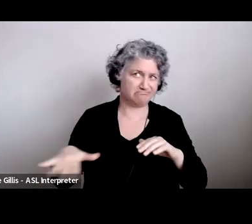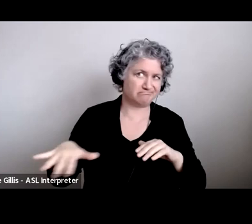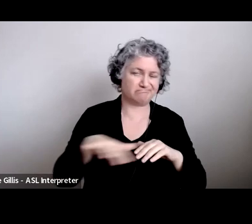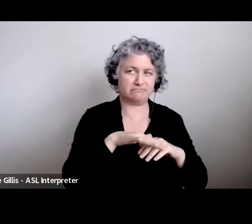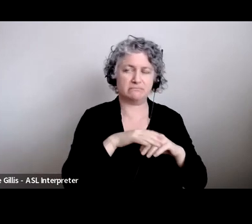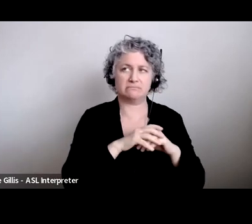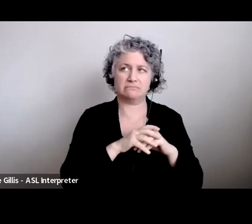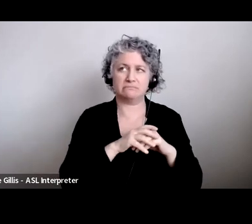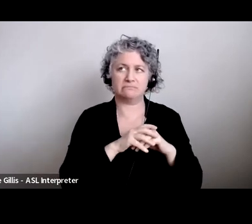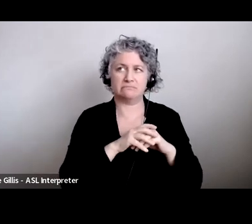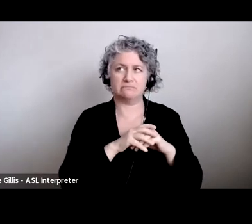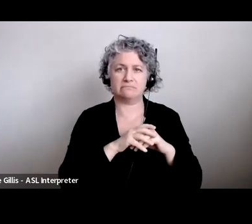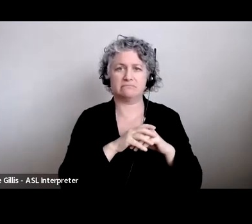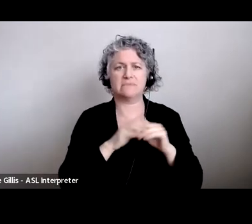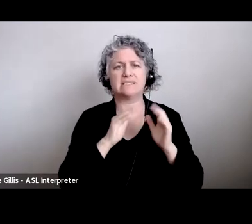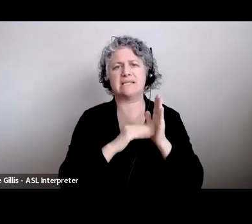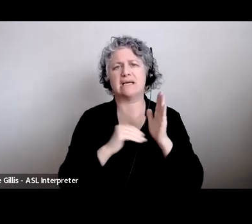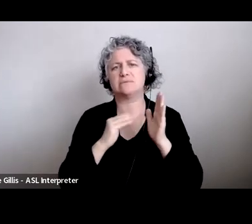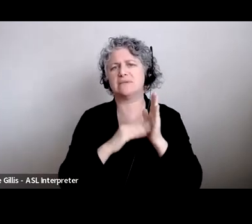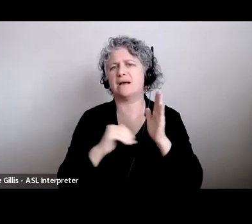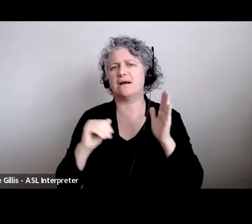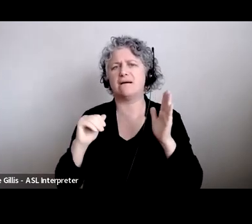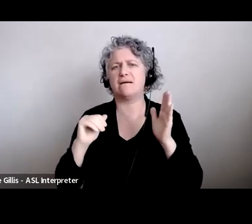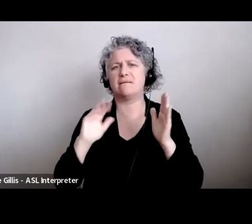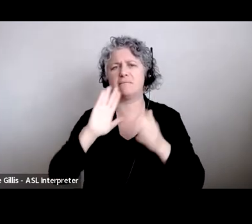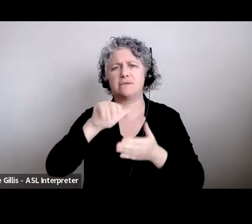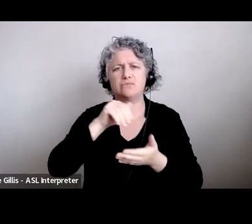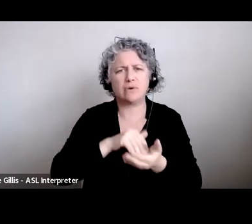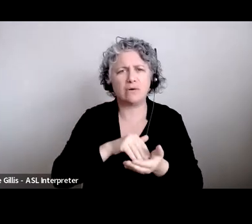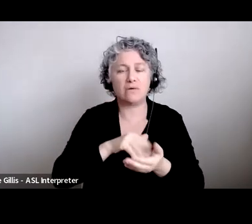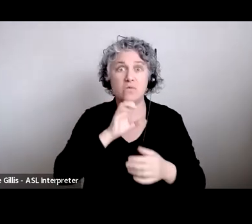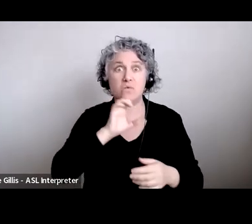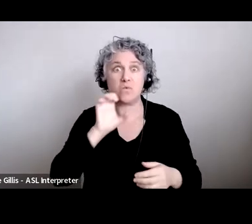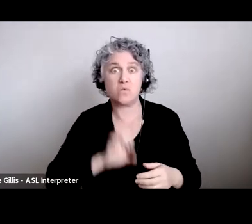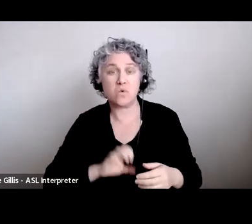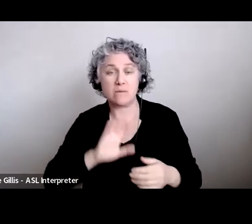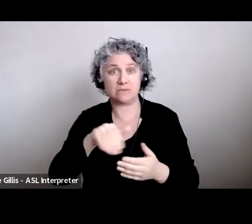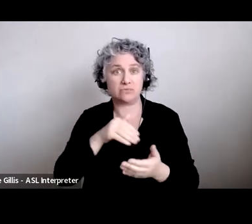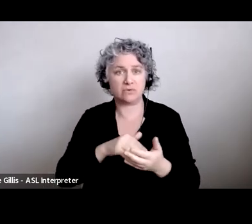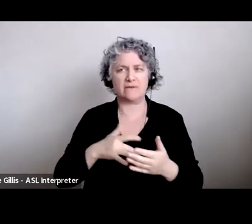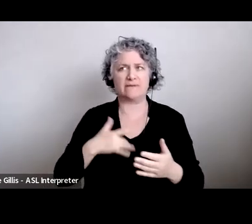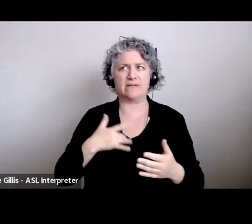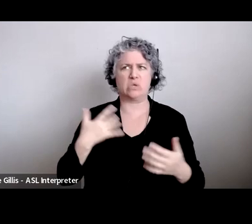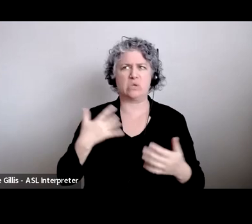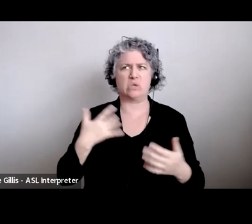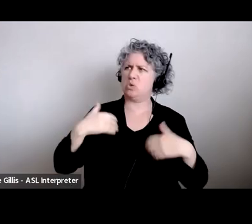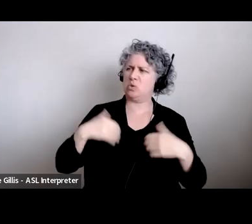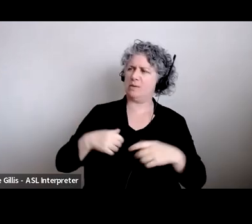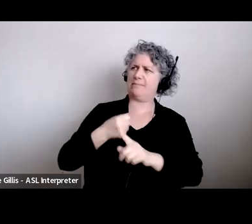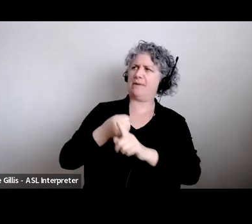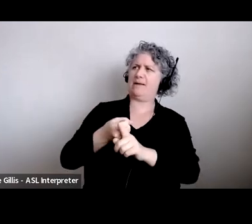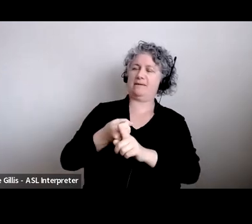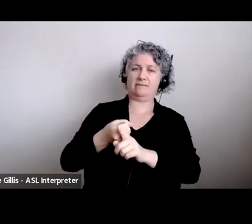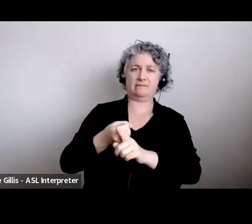When you wander around downtown Montreal and old Montreal, I definitely feel it. And I was in Edmonton at Christmas,